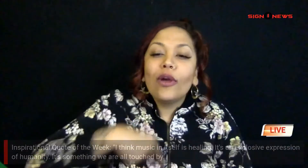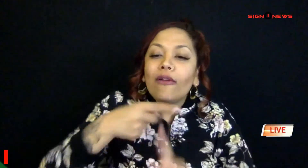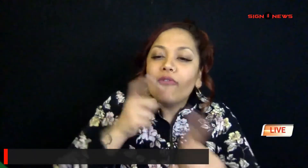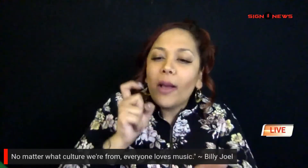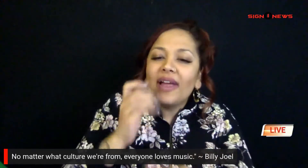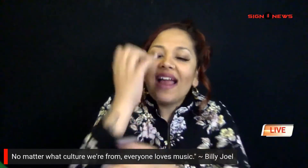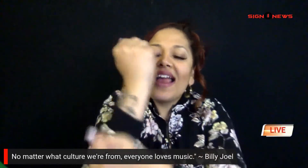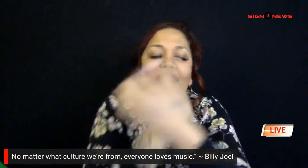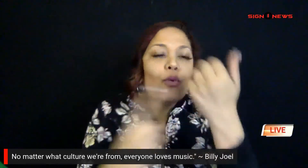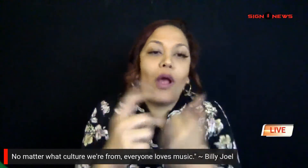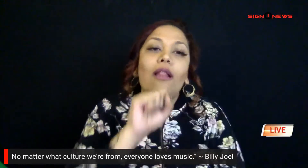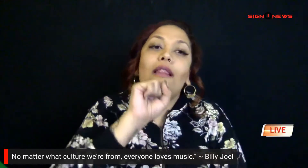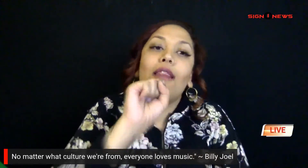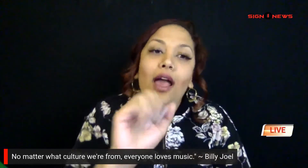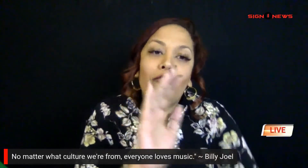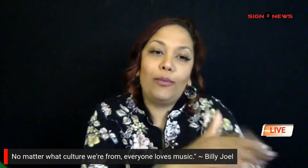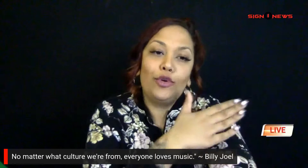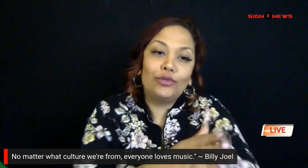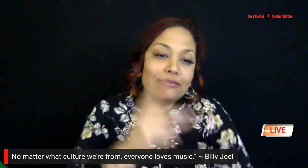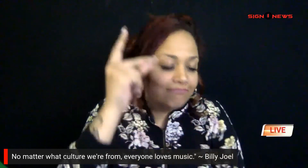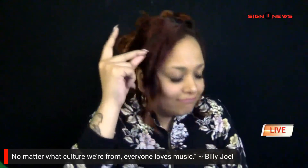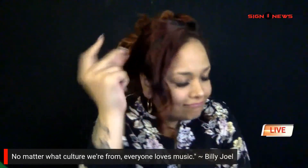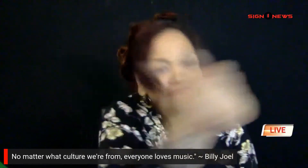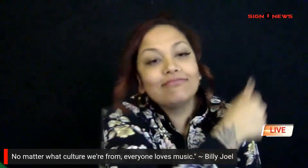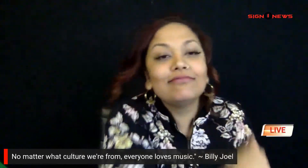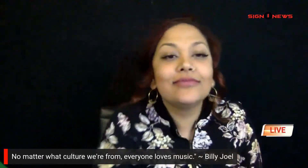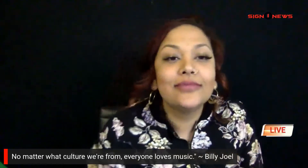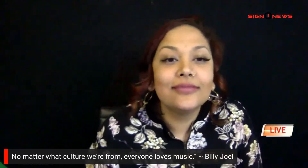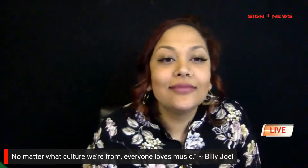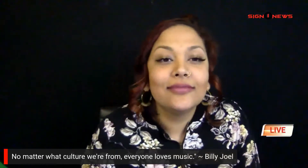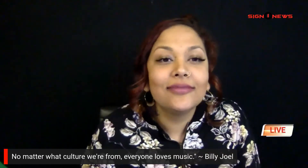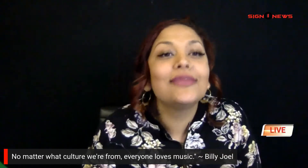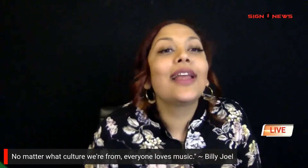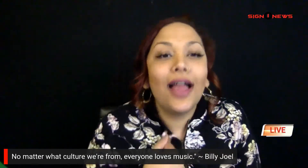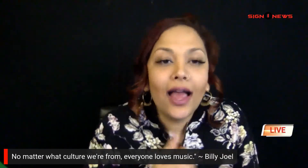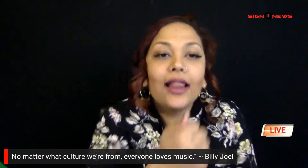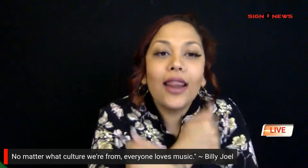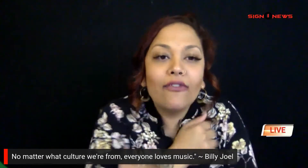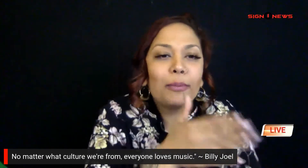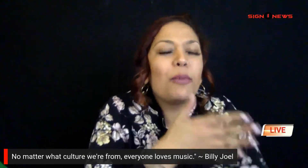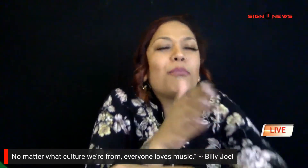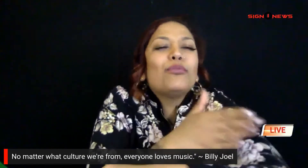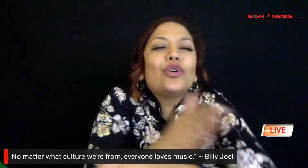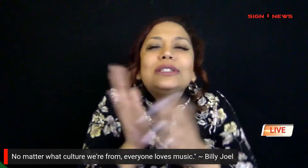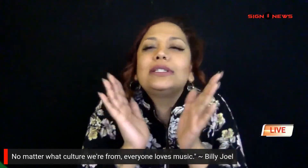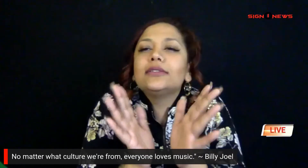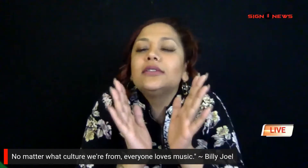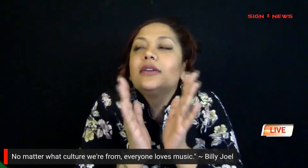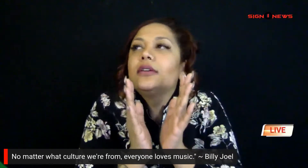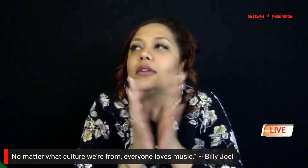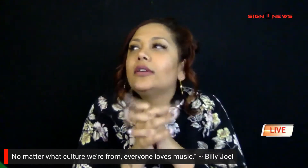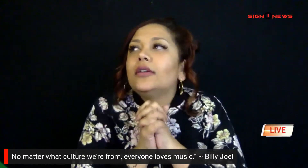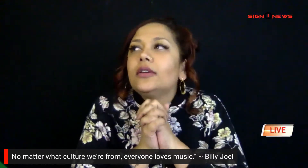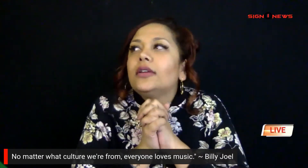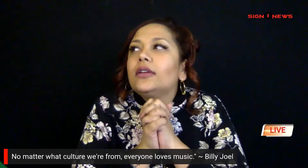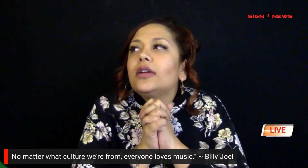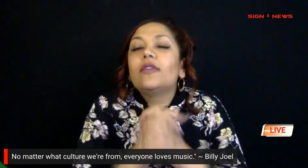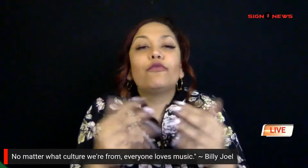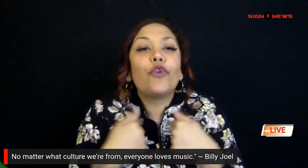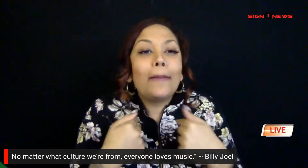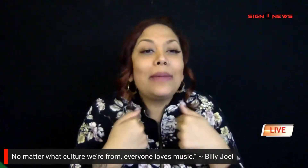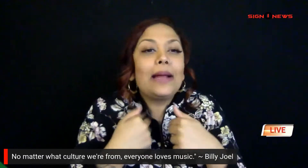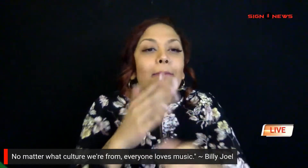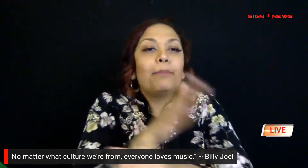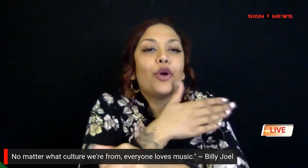we are all touched by. No matter what culture we're from, everyone loves music. Oh, I love